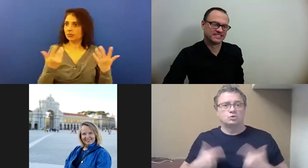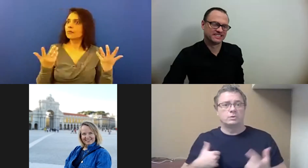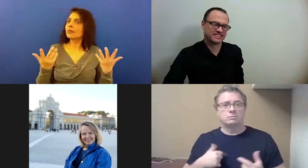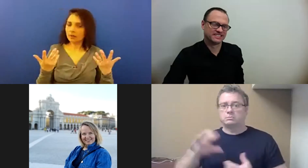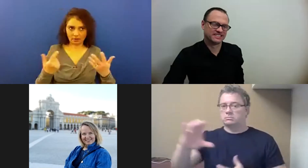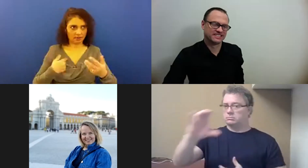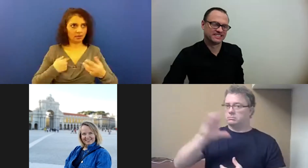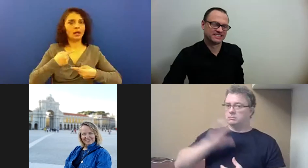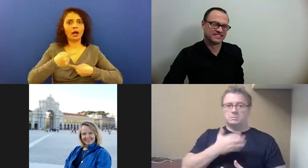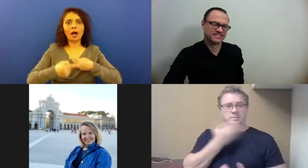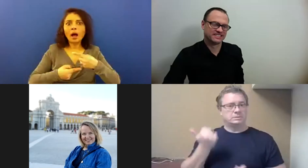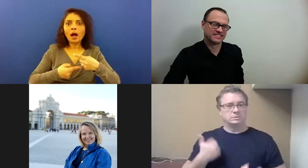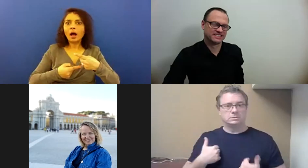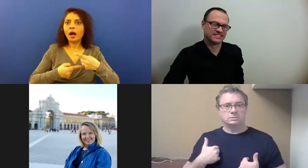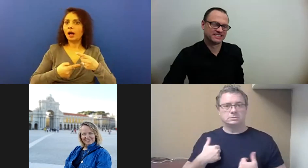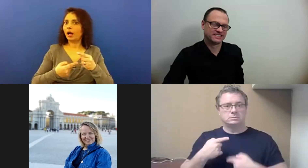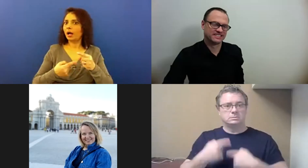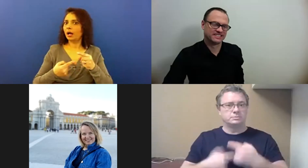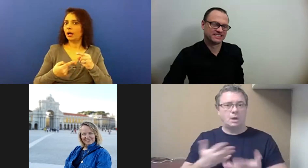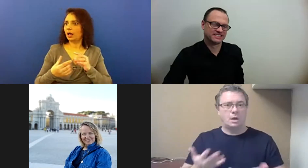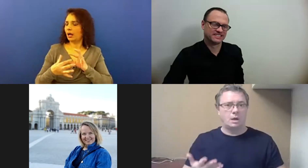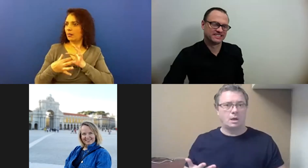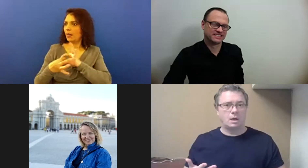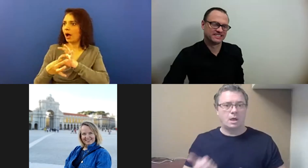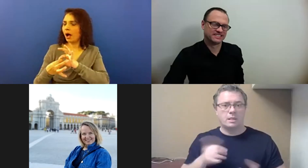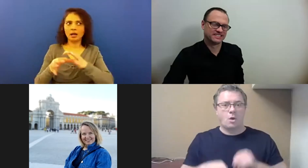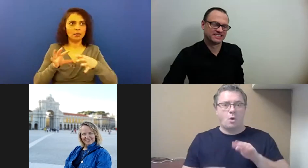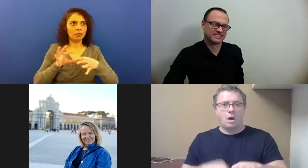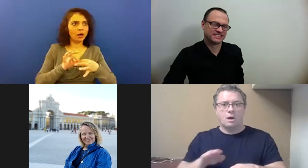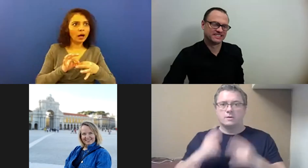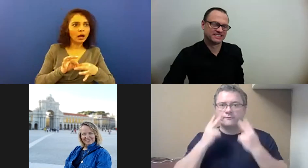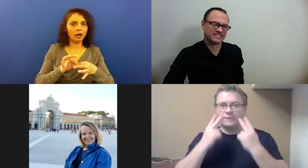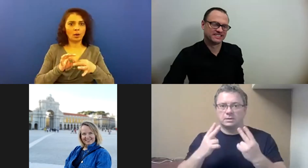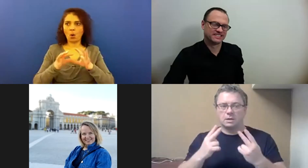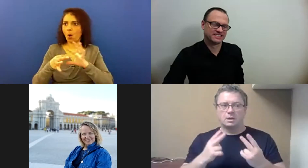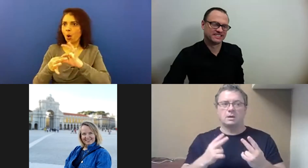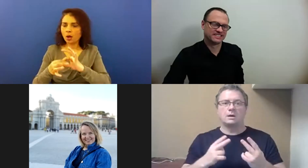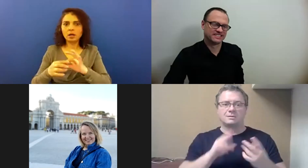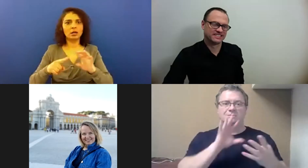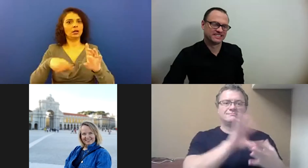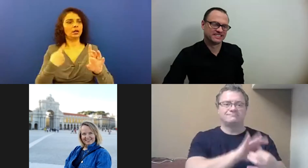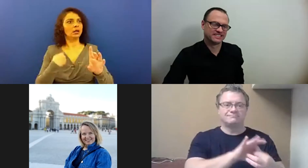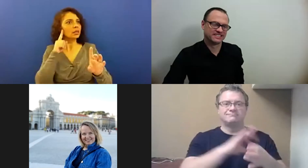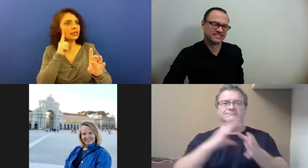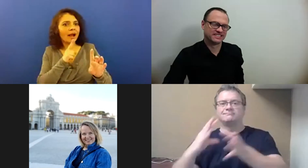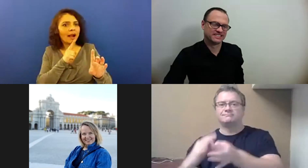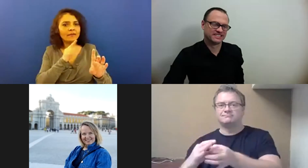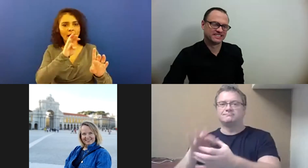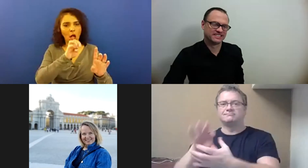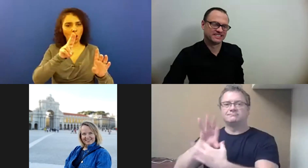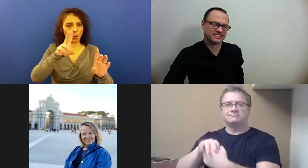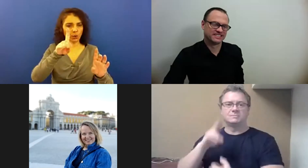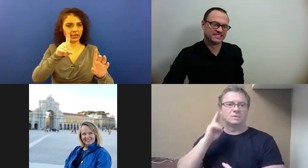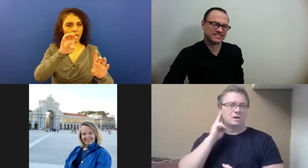travel. Can you create a project with funding? So I started building my network,